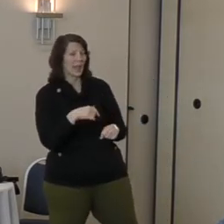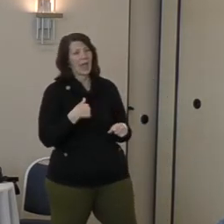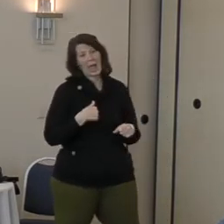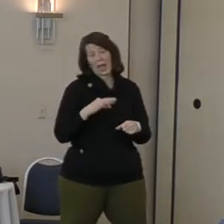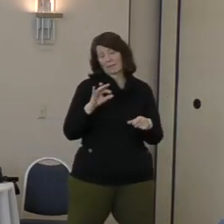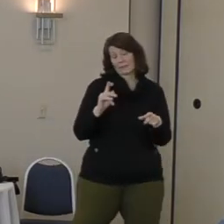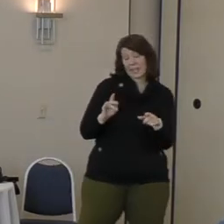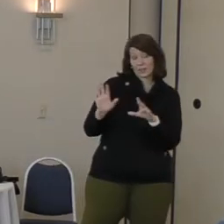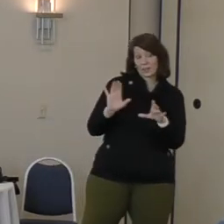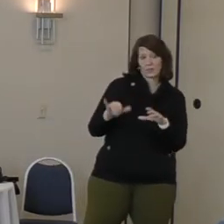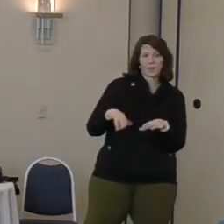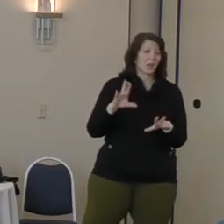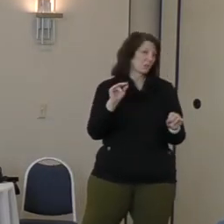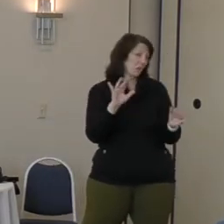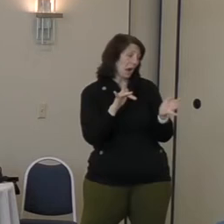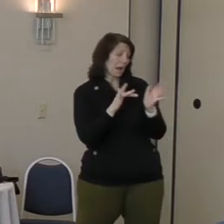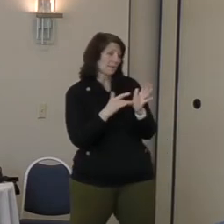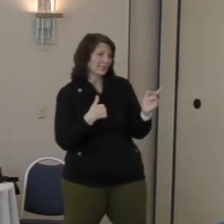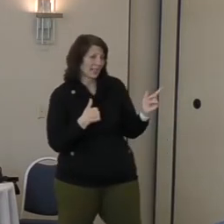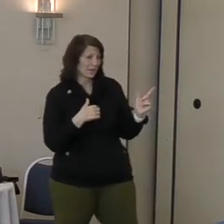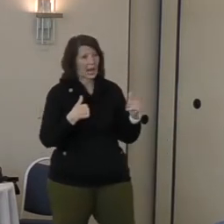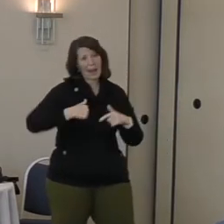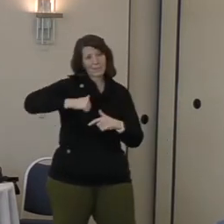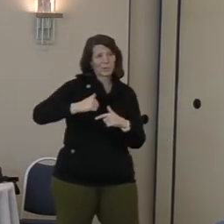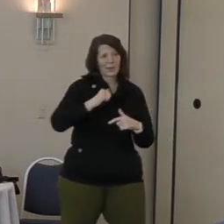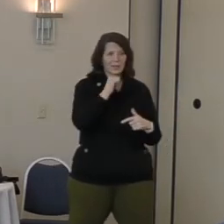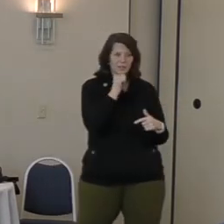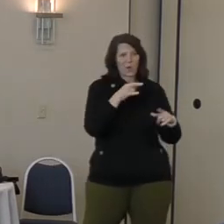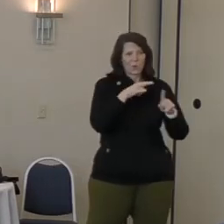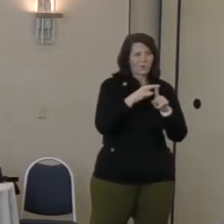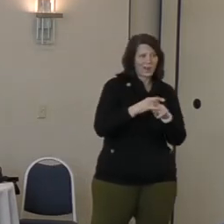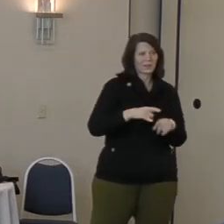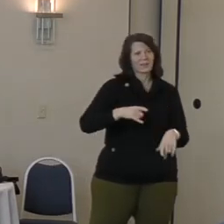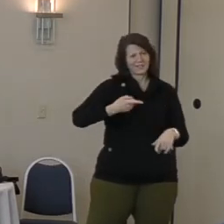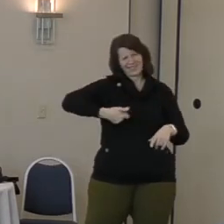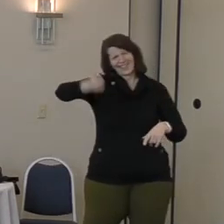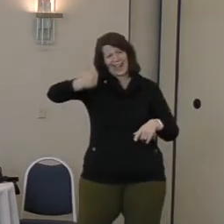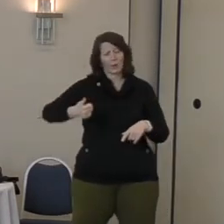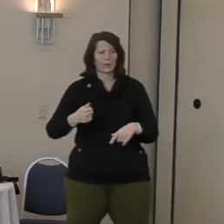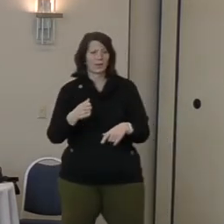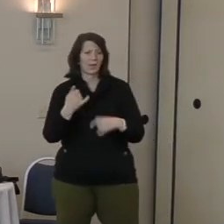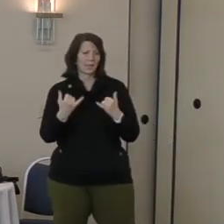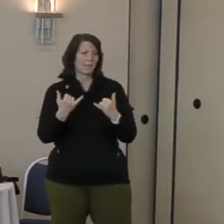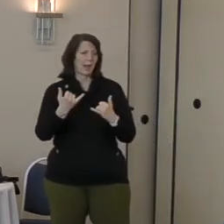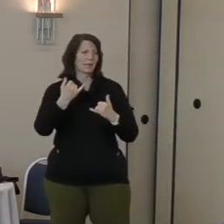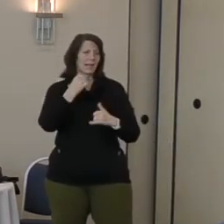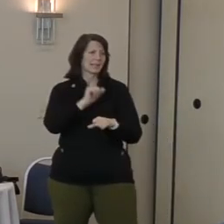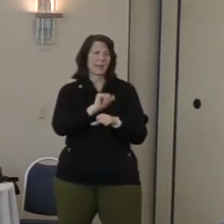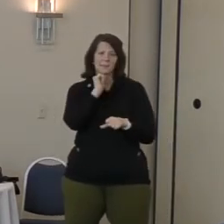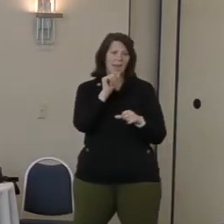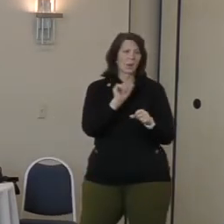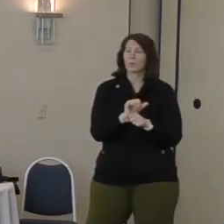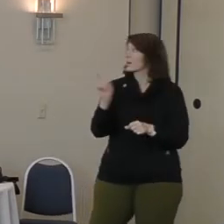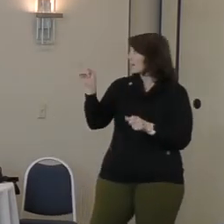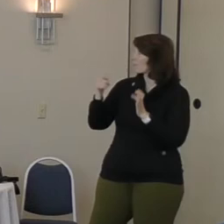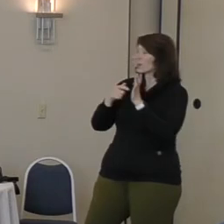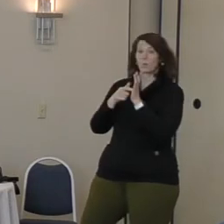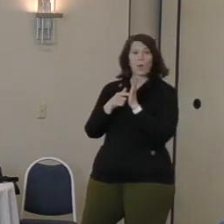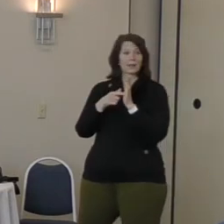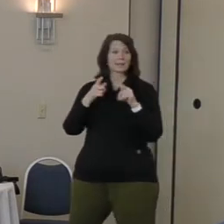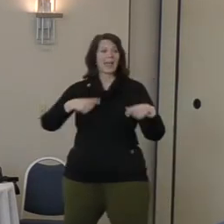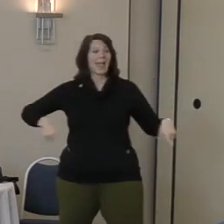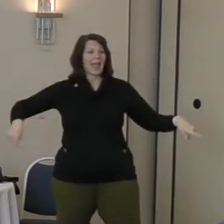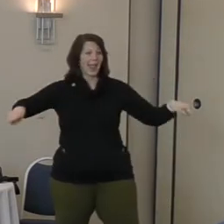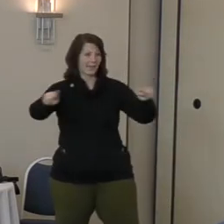the flanker, I need to do this. No, I'm a center, I do this. I'm a wing, wings don't rock. Like, get out of here, right? The modern day game doesn't work that. It requires